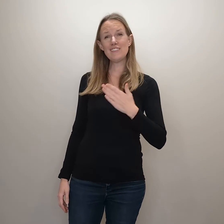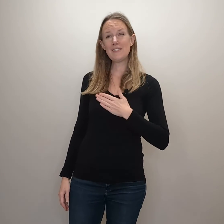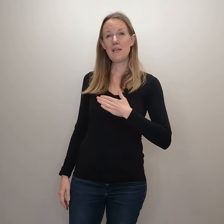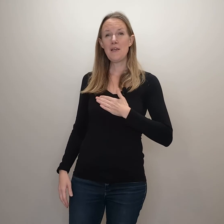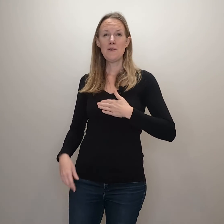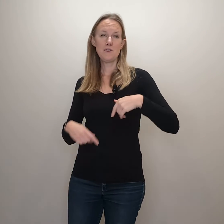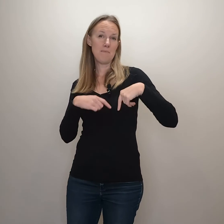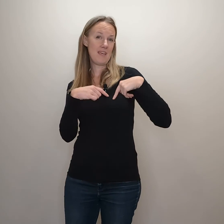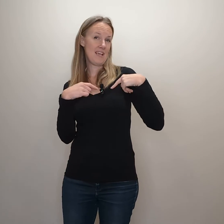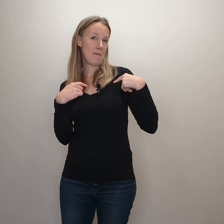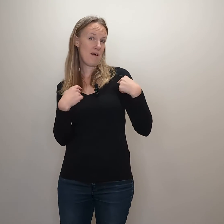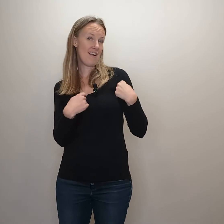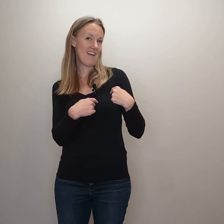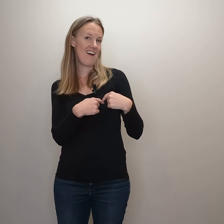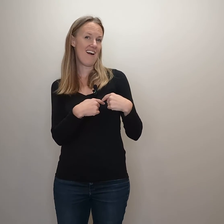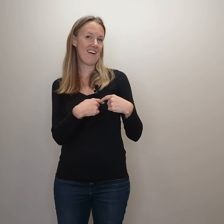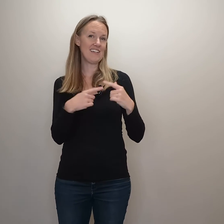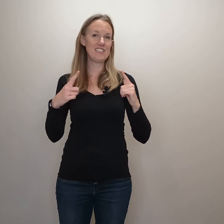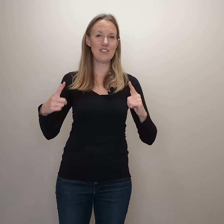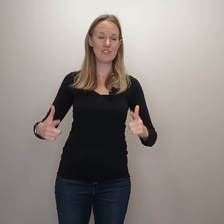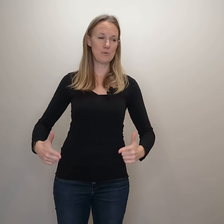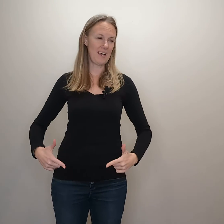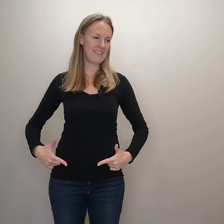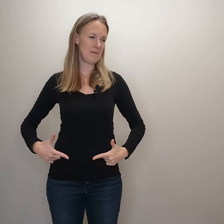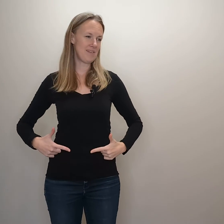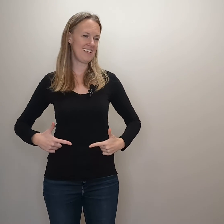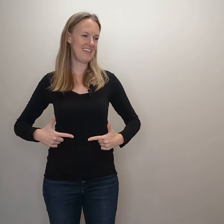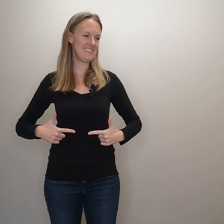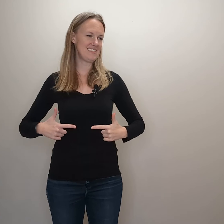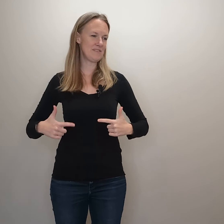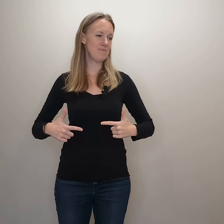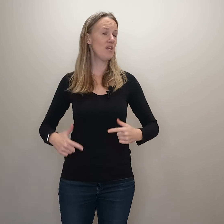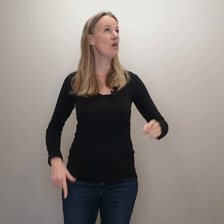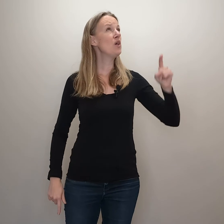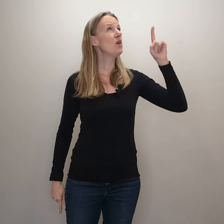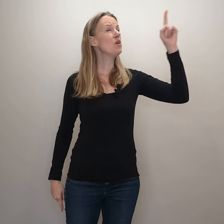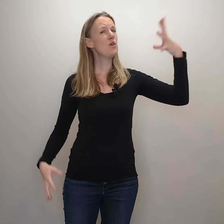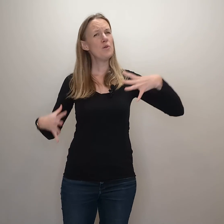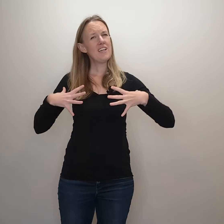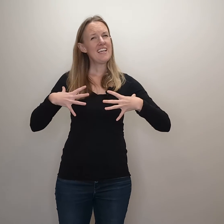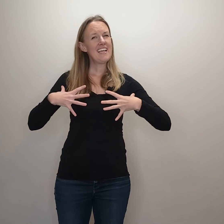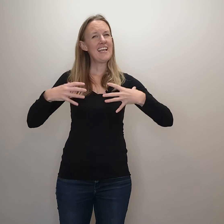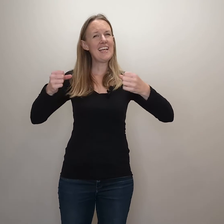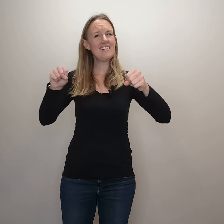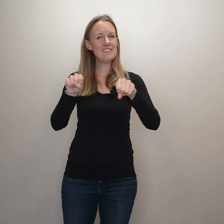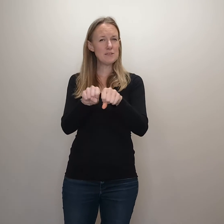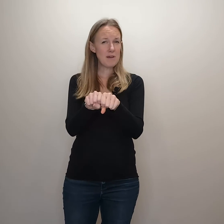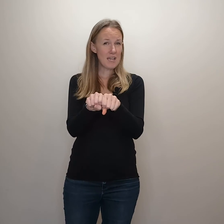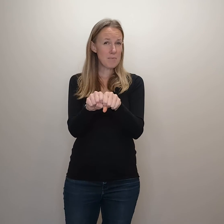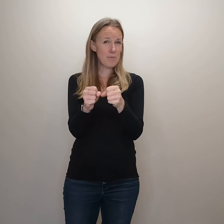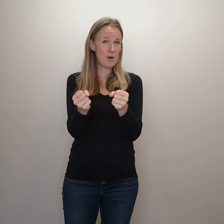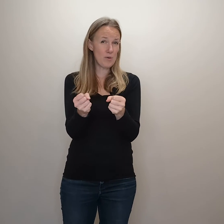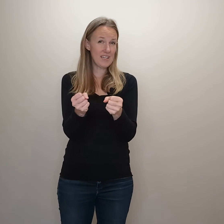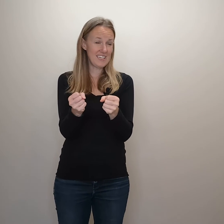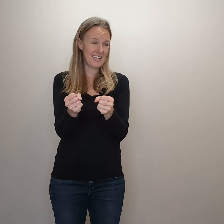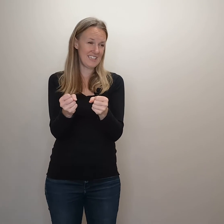chose to make my heart your dwelling place. You healed my